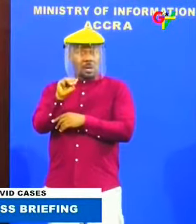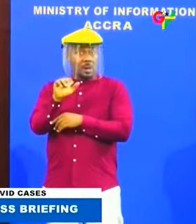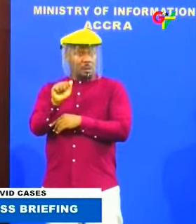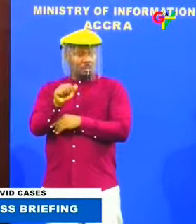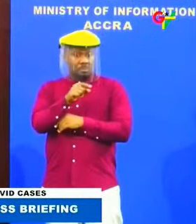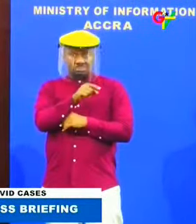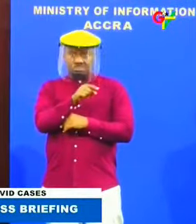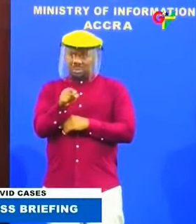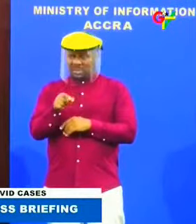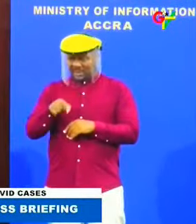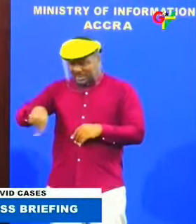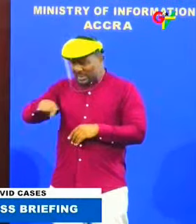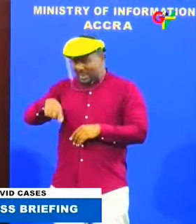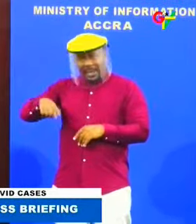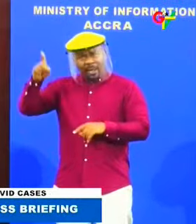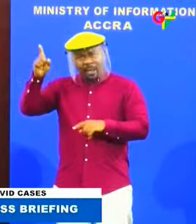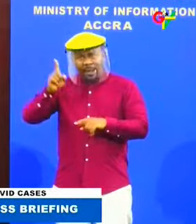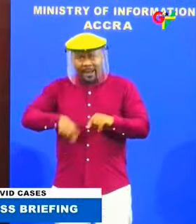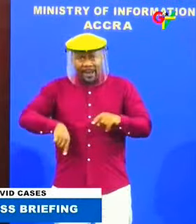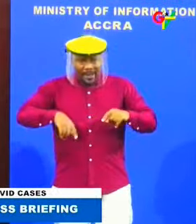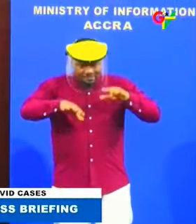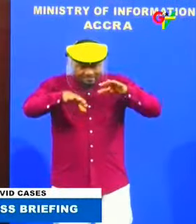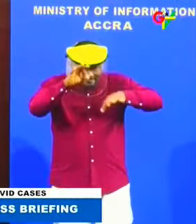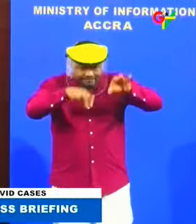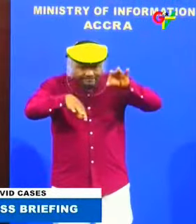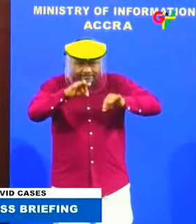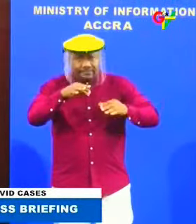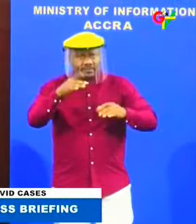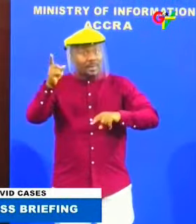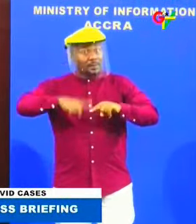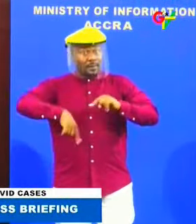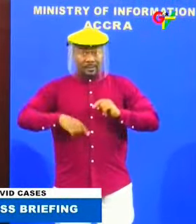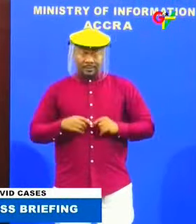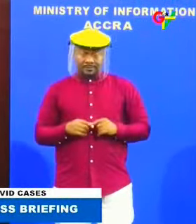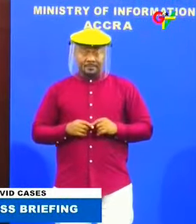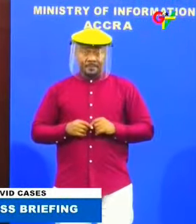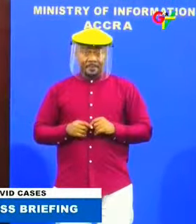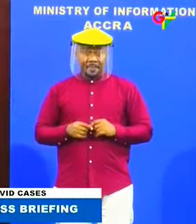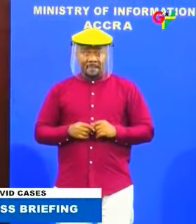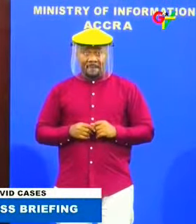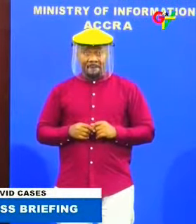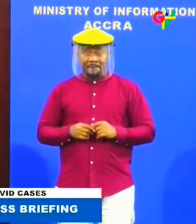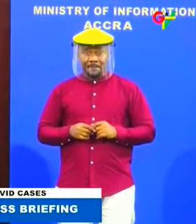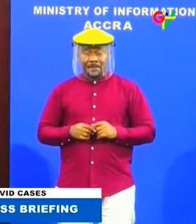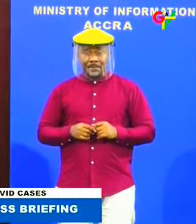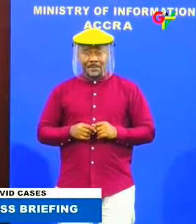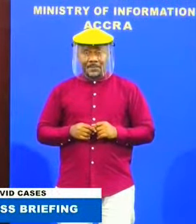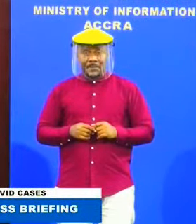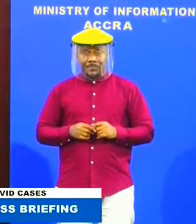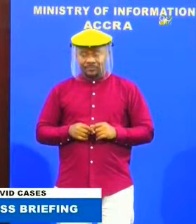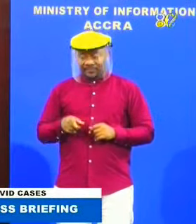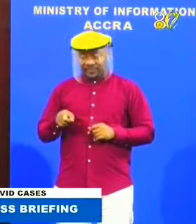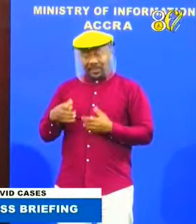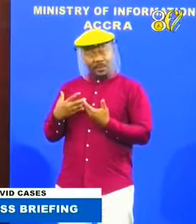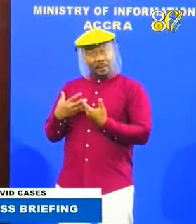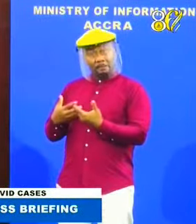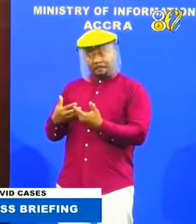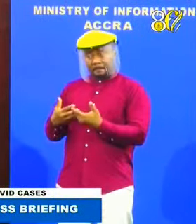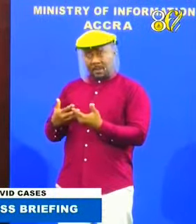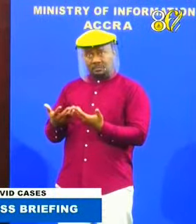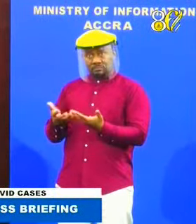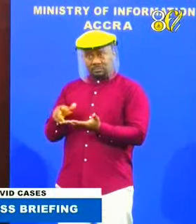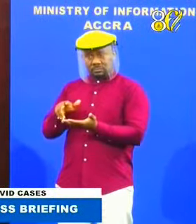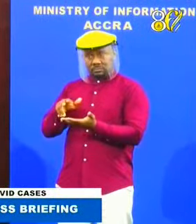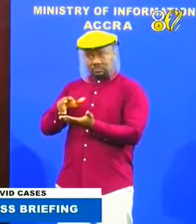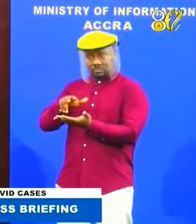kits cannot detect them. However, as standard practice, when a device is registered, and that happened with a device at the